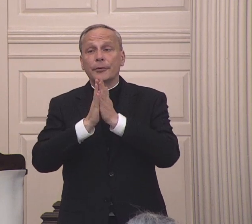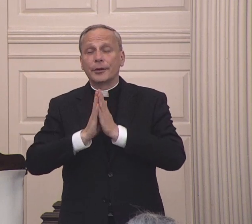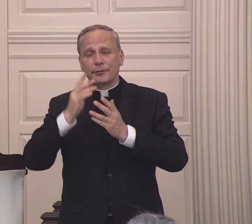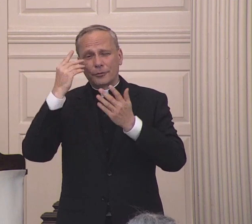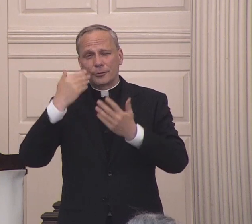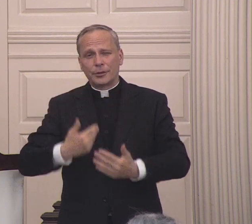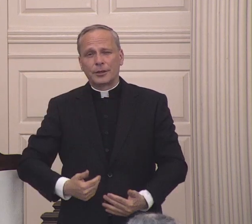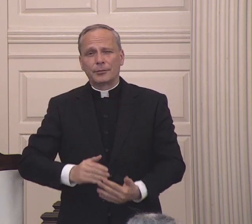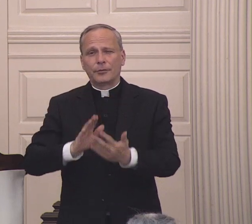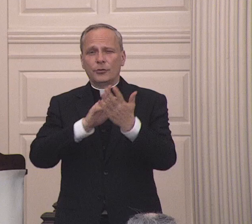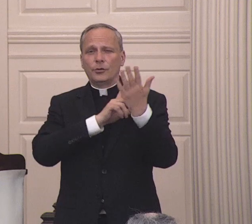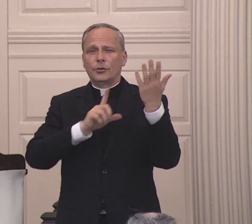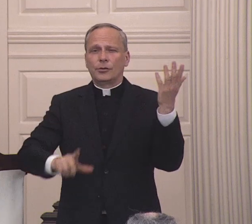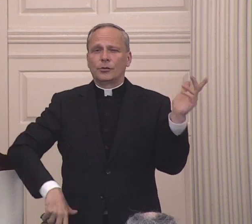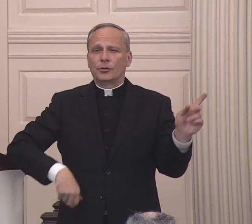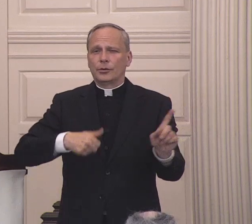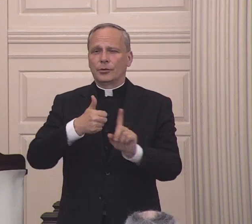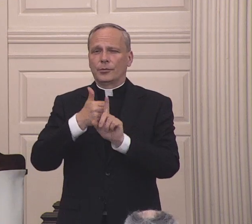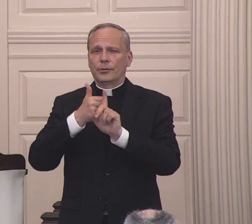my brothers and sisters.